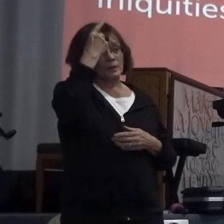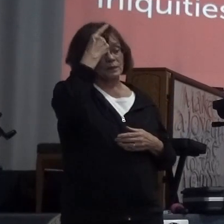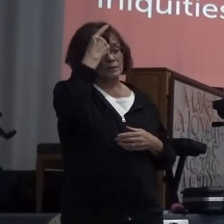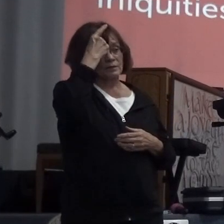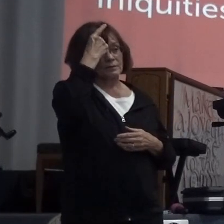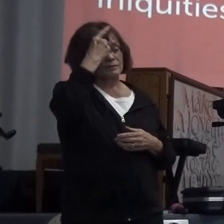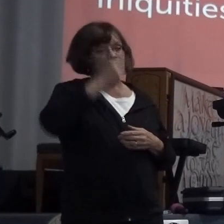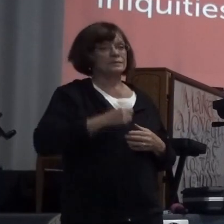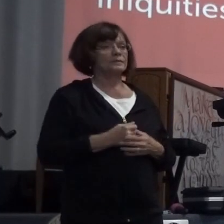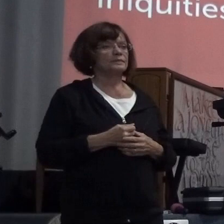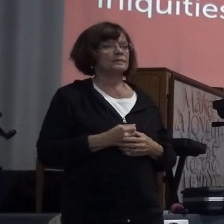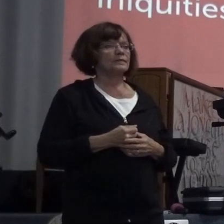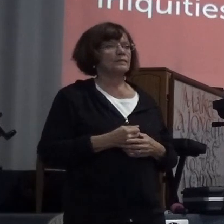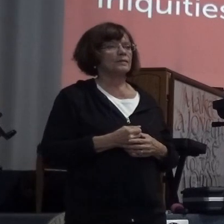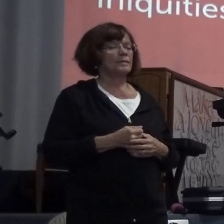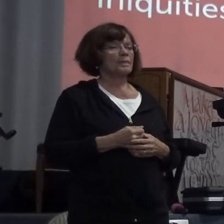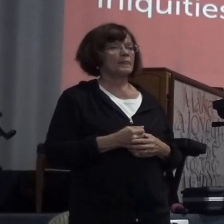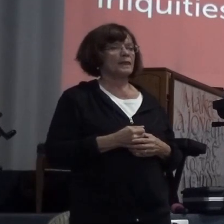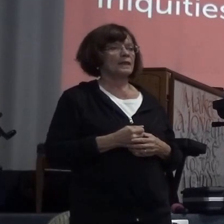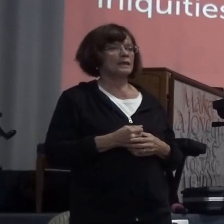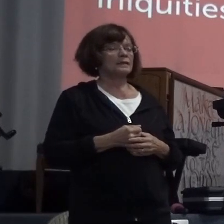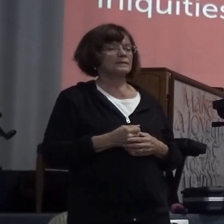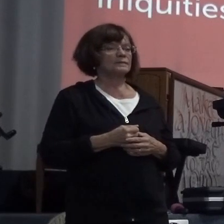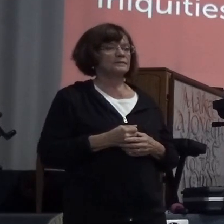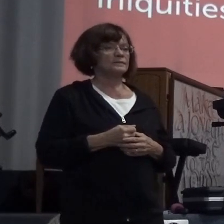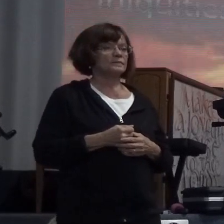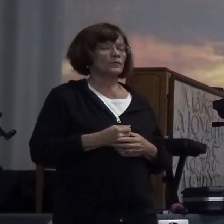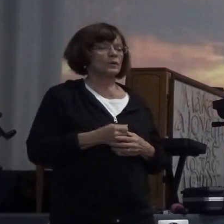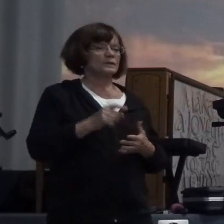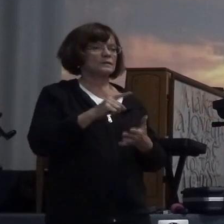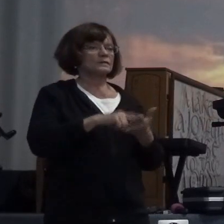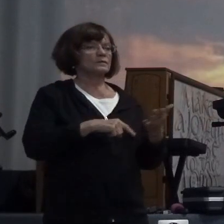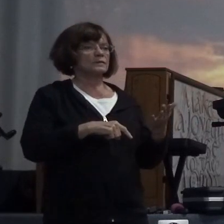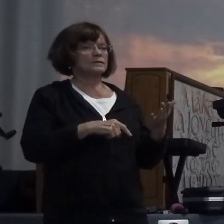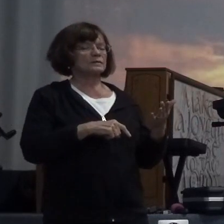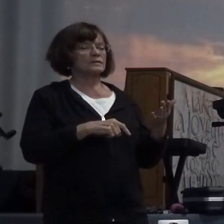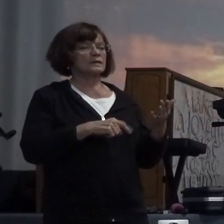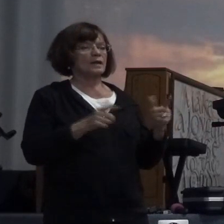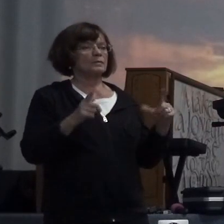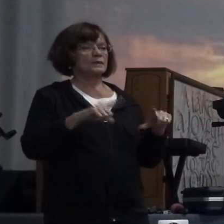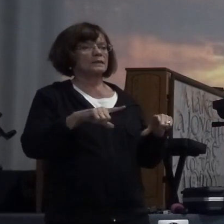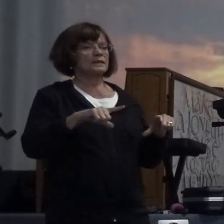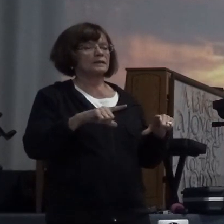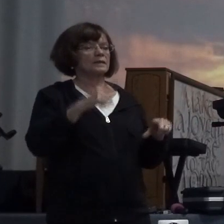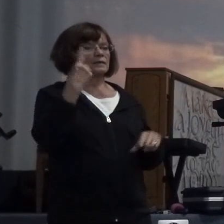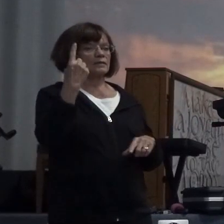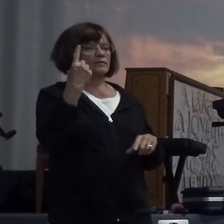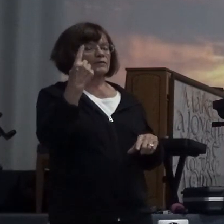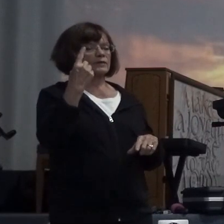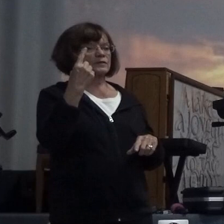out that and what was going on in 1 Peter, or Peter for yeah 1 Peter,